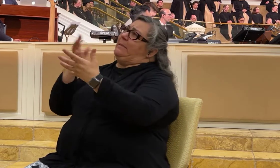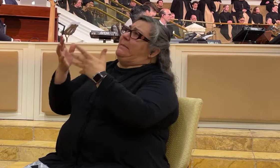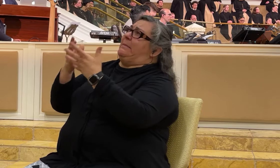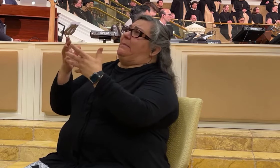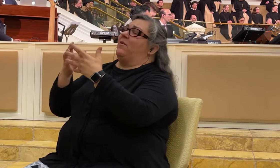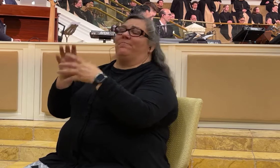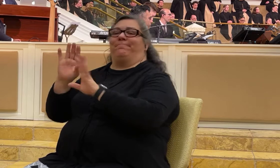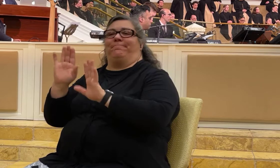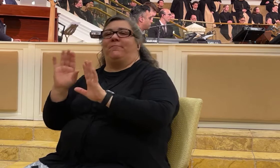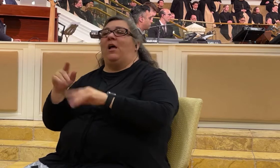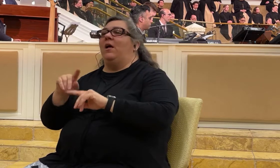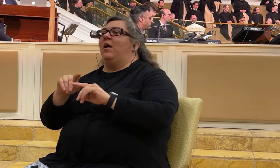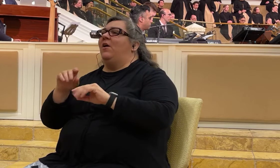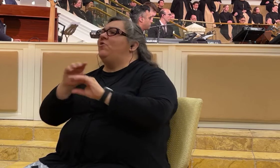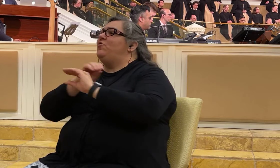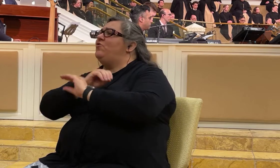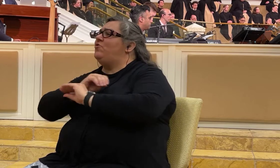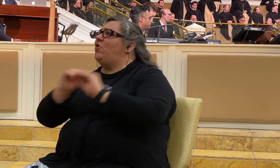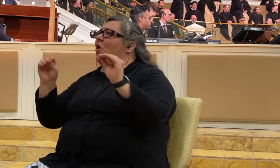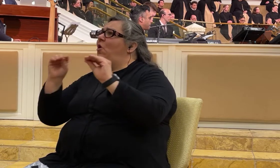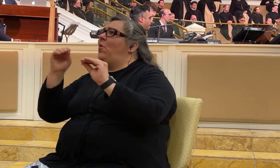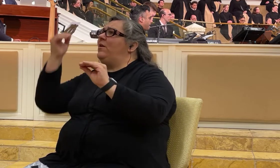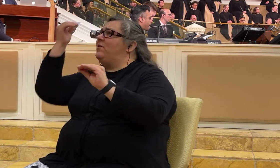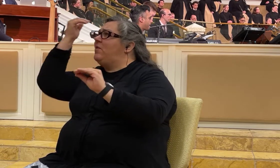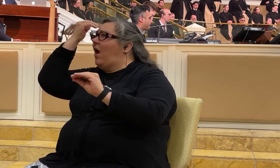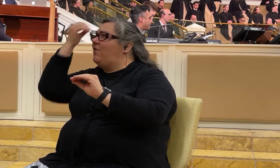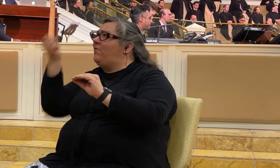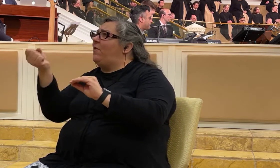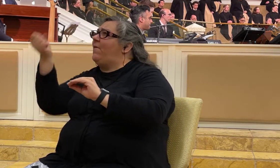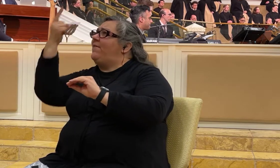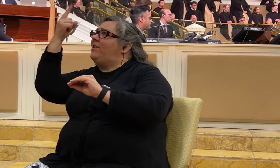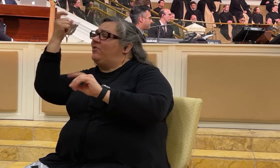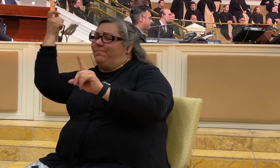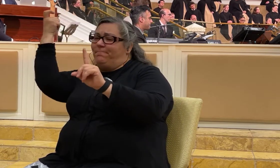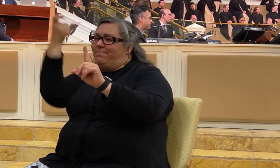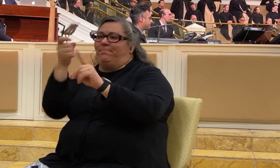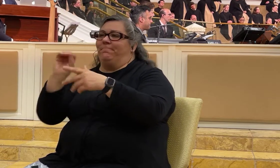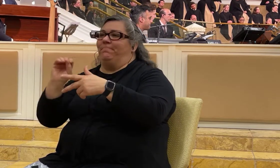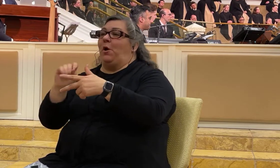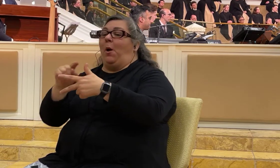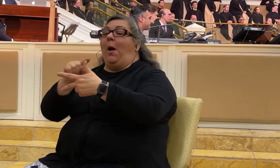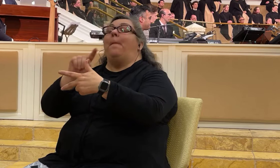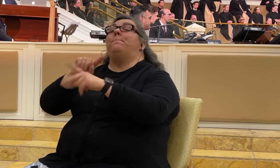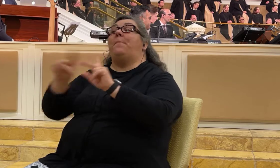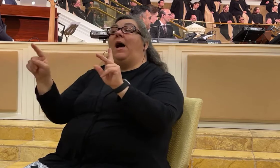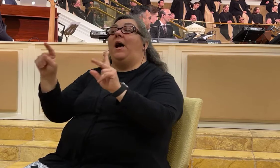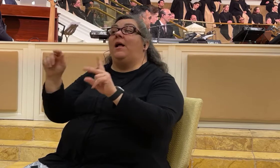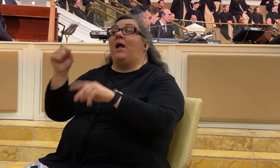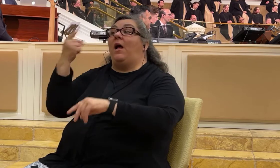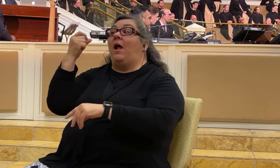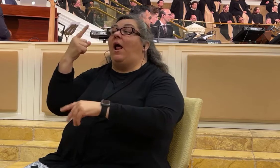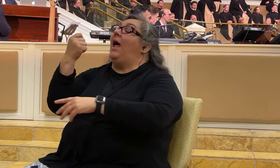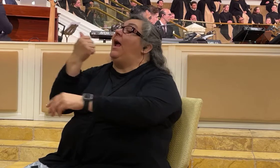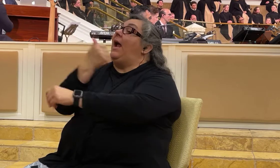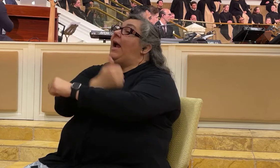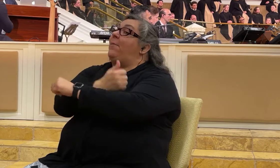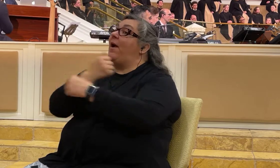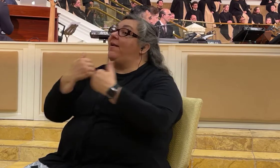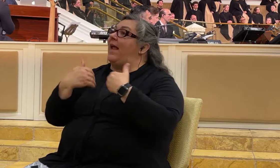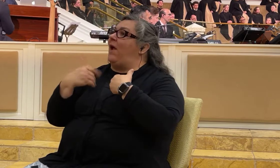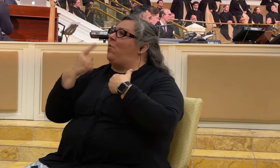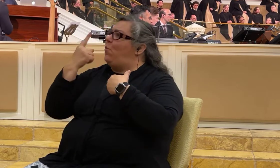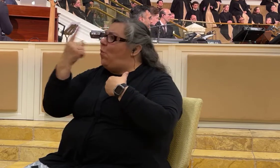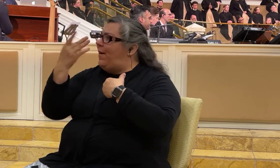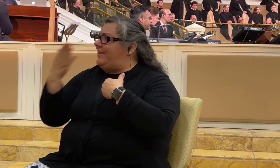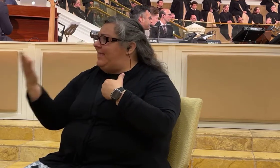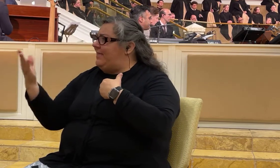no visionary knowledge by revelation. Except that Abraham had one. one thing that should have helped